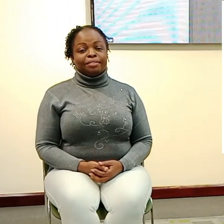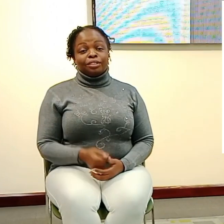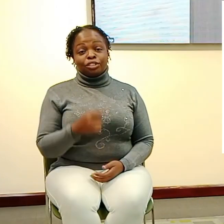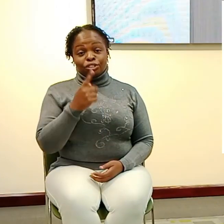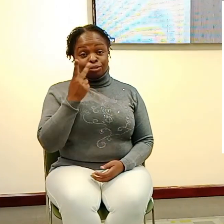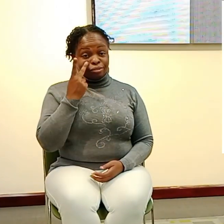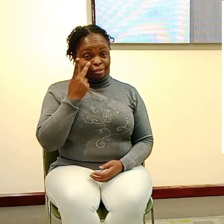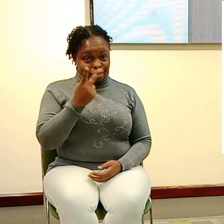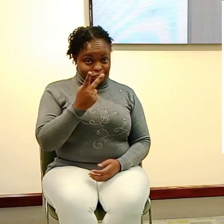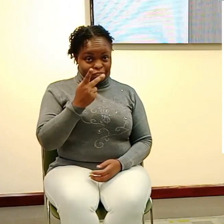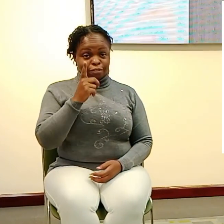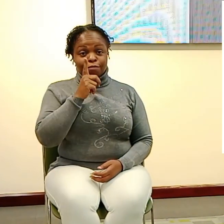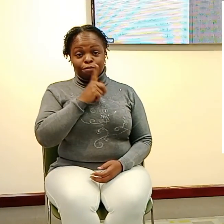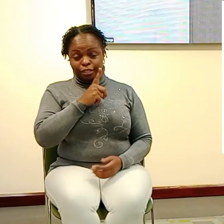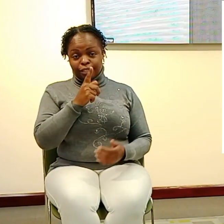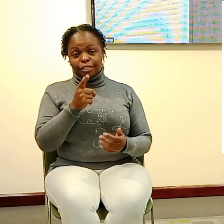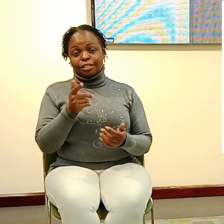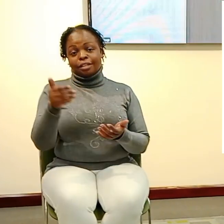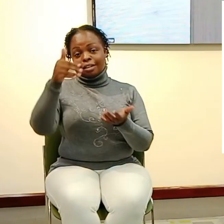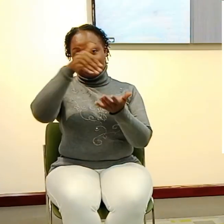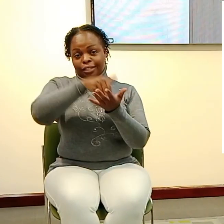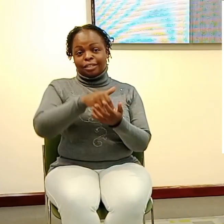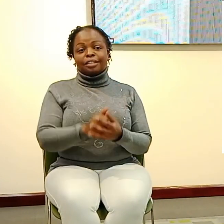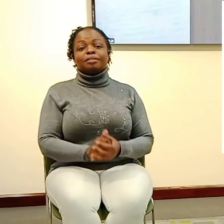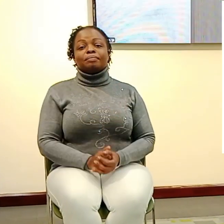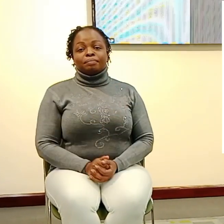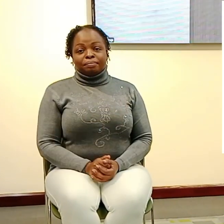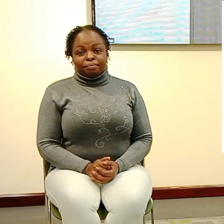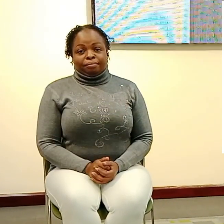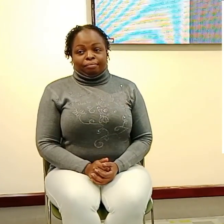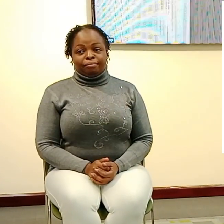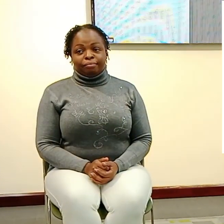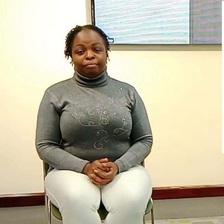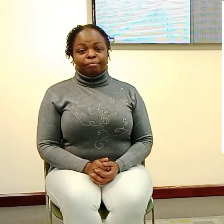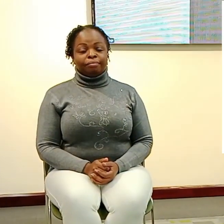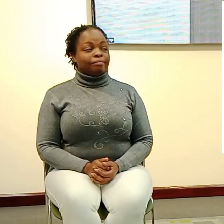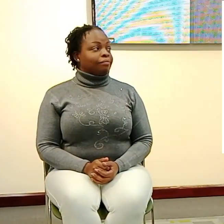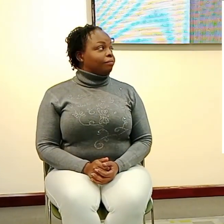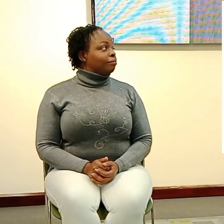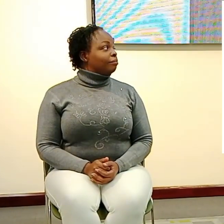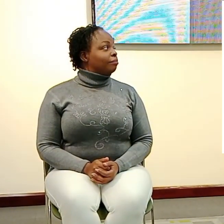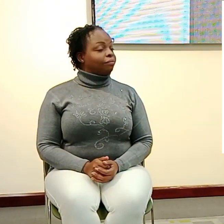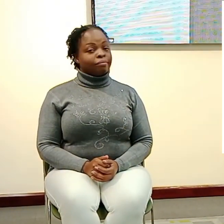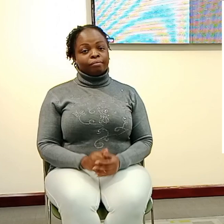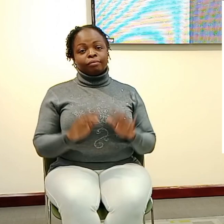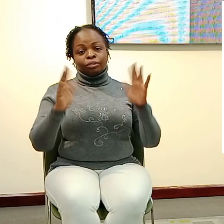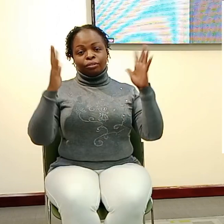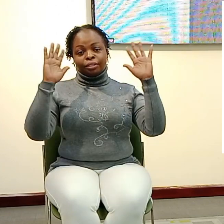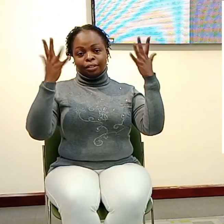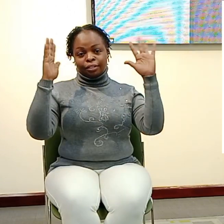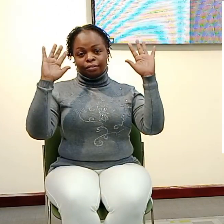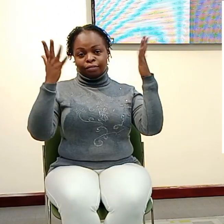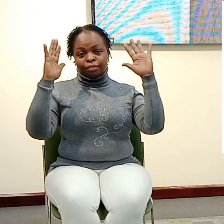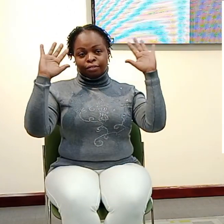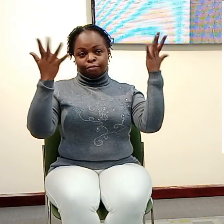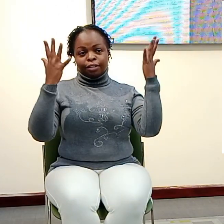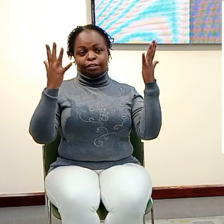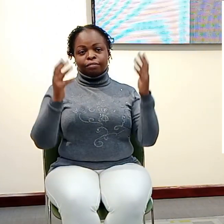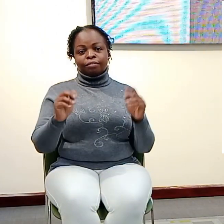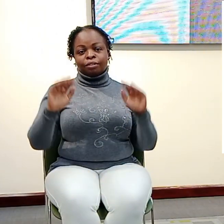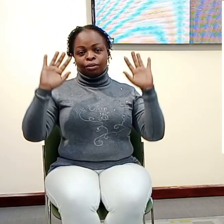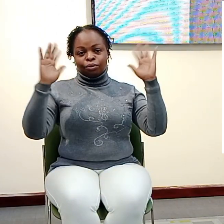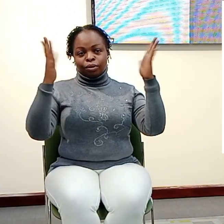seen, right? Yes. Okay, so let us do this. So 1, 2, 3. 1, 2, 3,